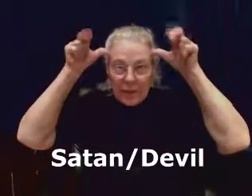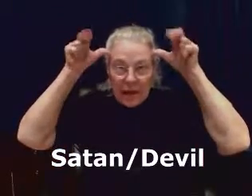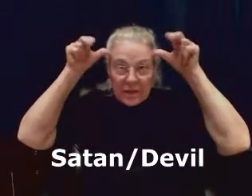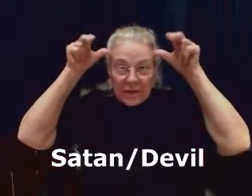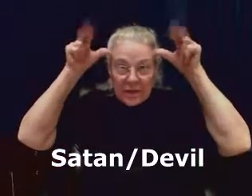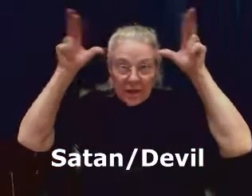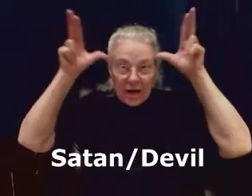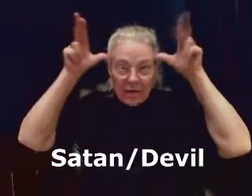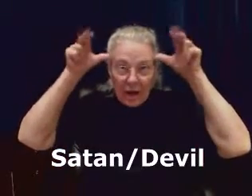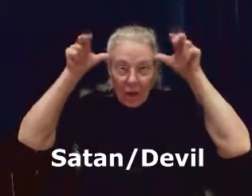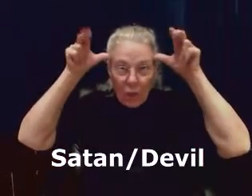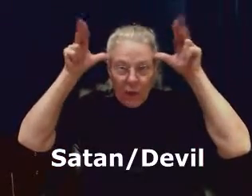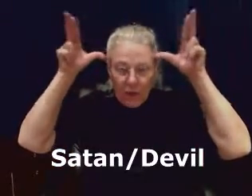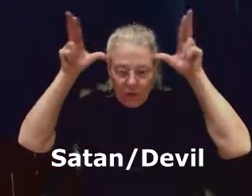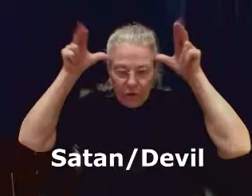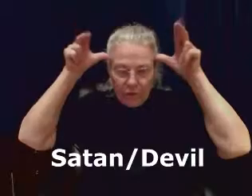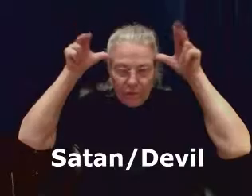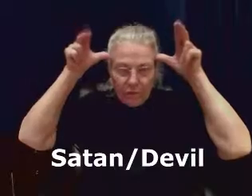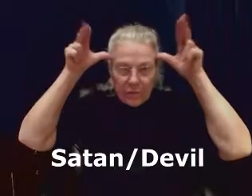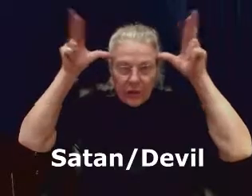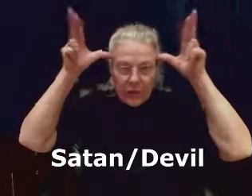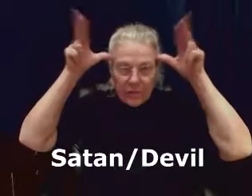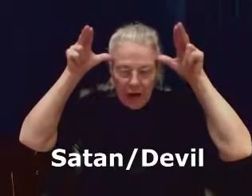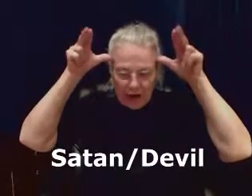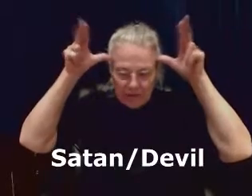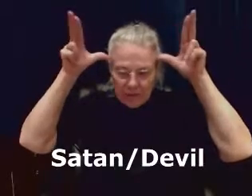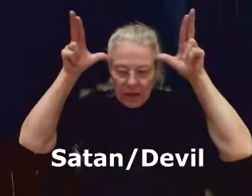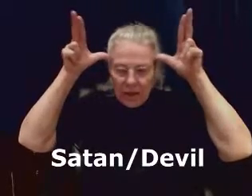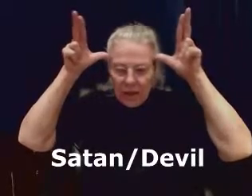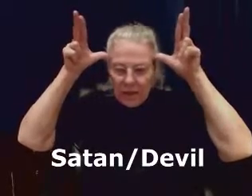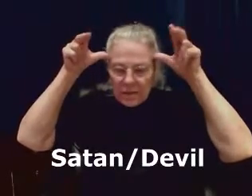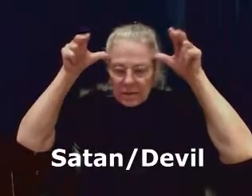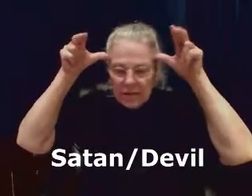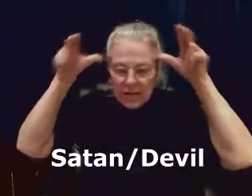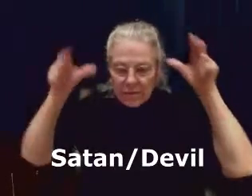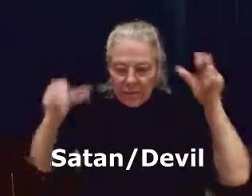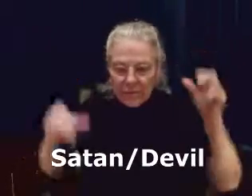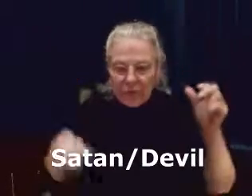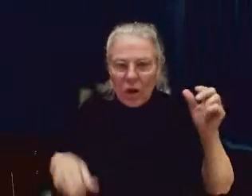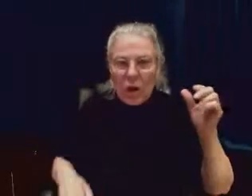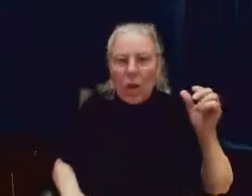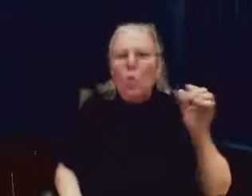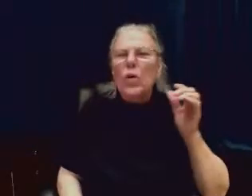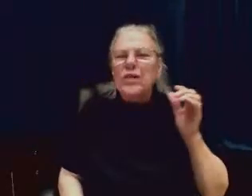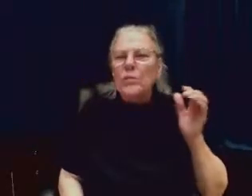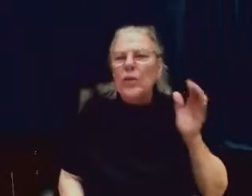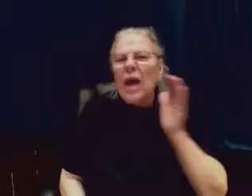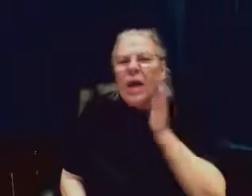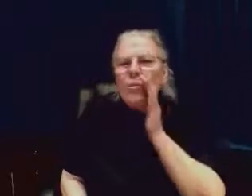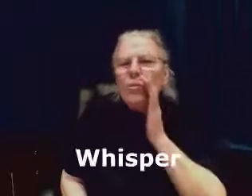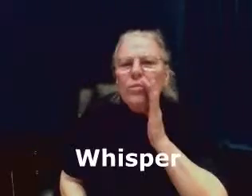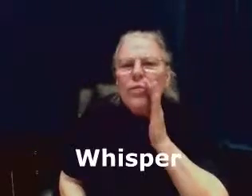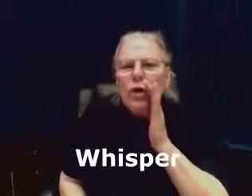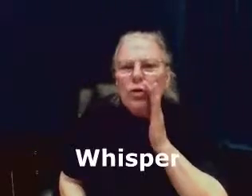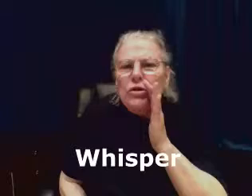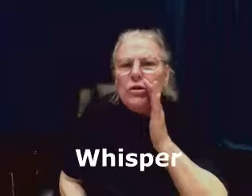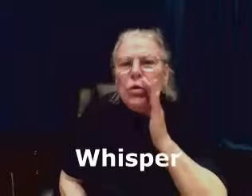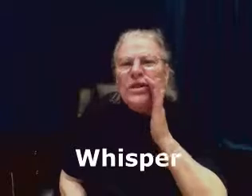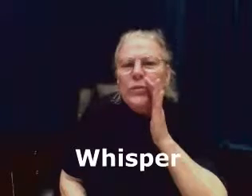and it's just kind of a wiggle of your hands. Satan. Whisper it. You just whisper